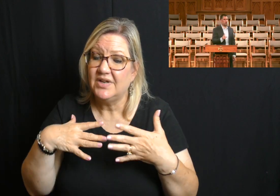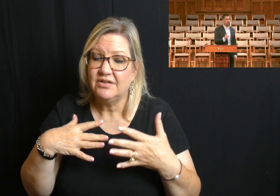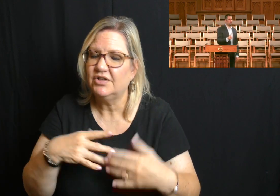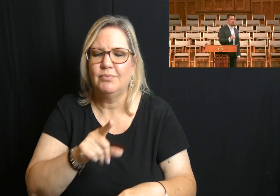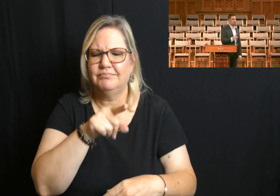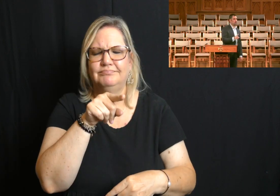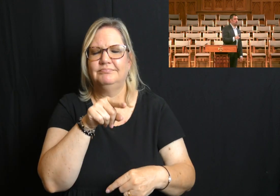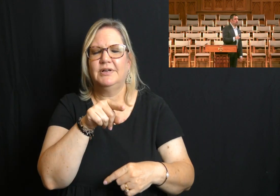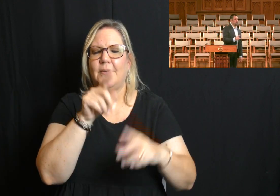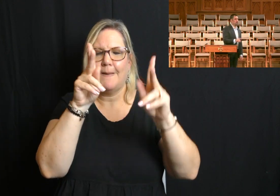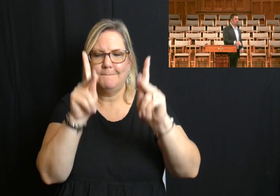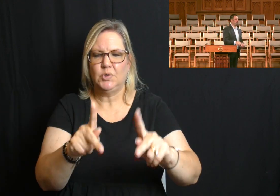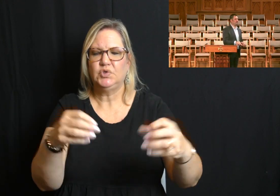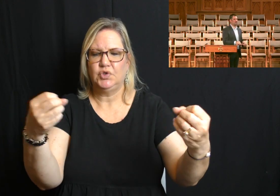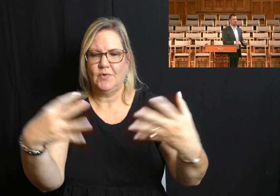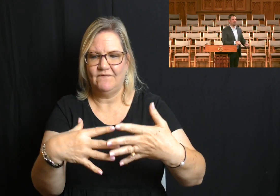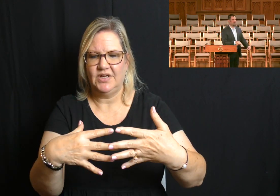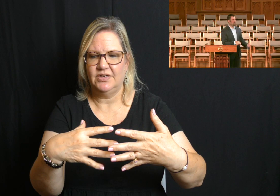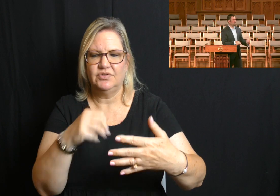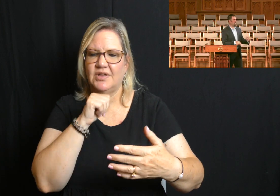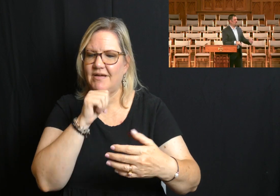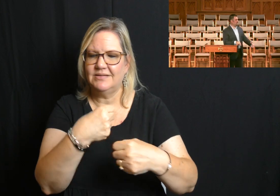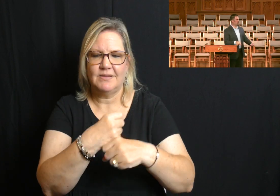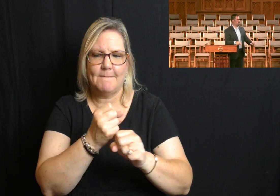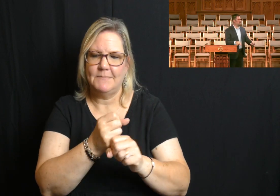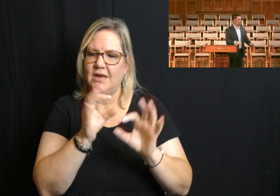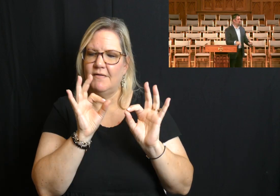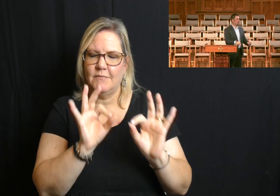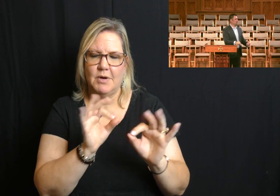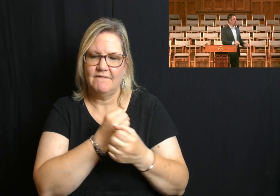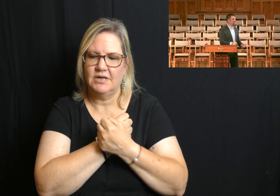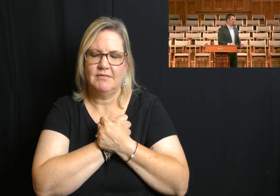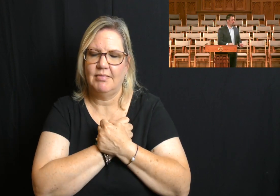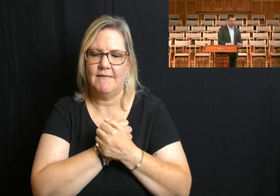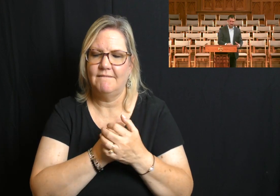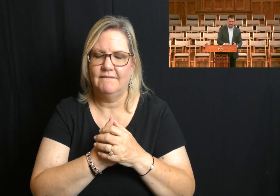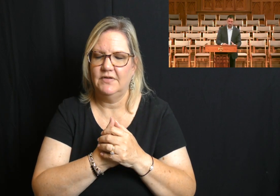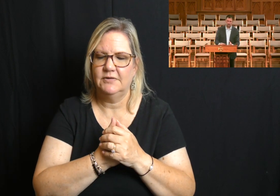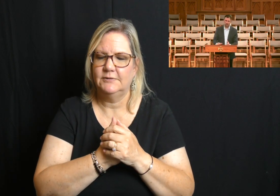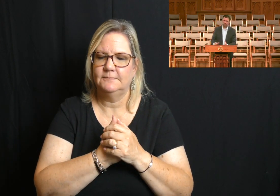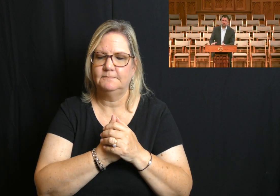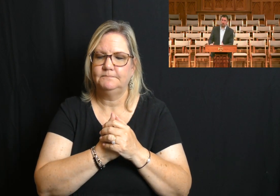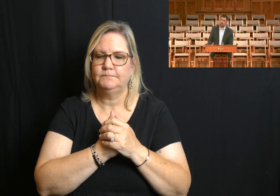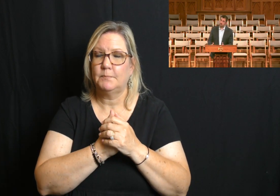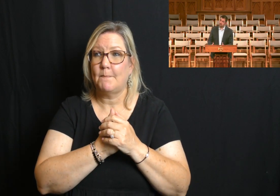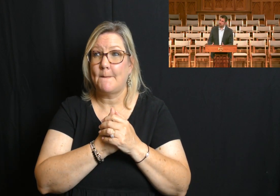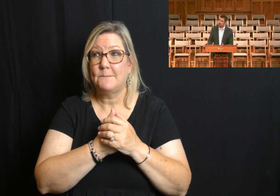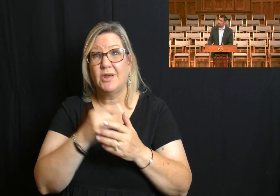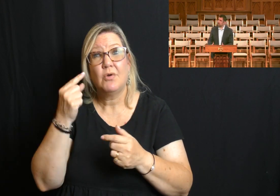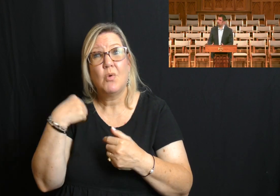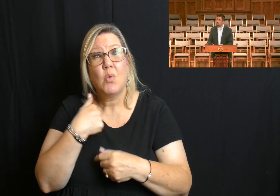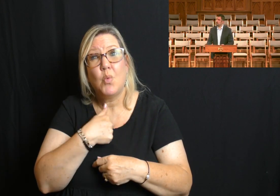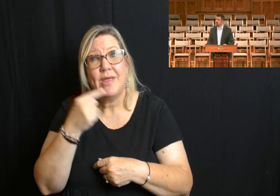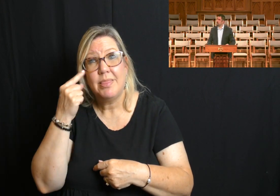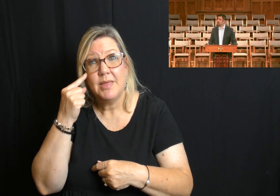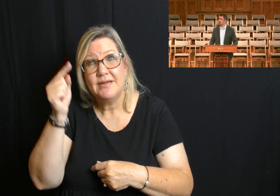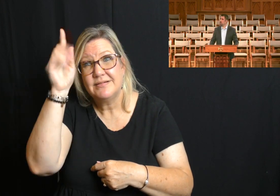When we're going through a storm, when we're feeling fearful and anxious, we fear that God is doing that to punish